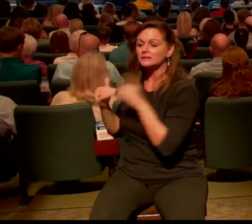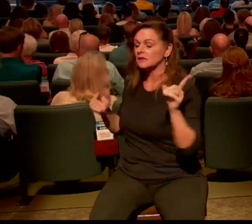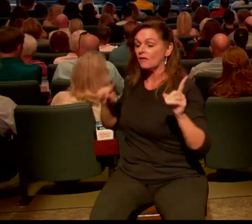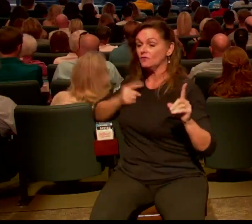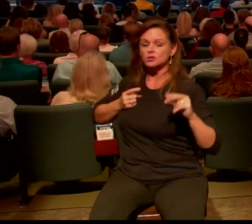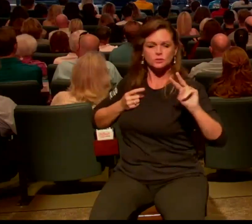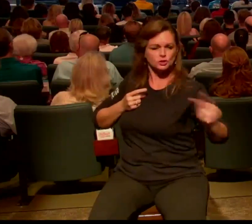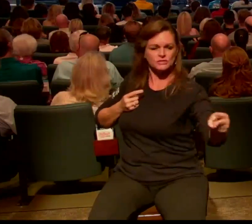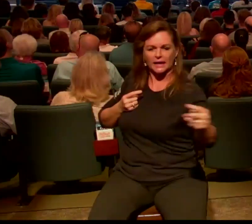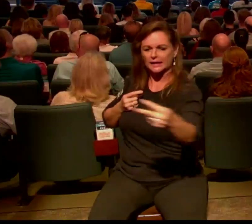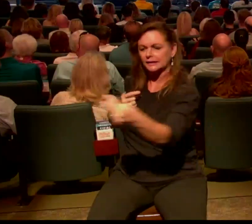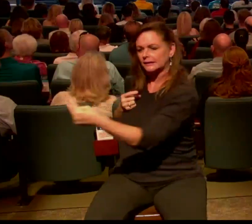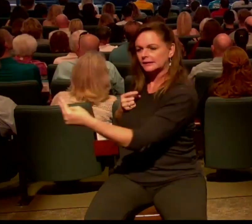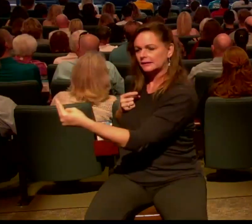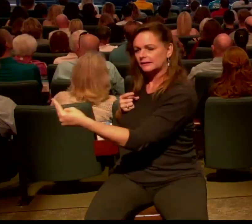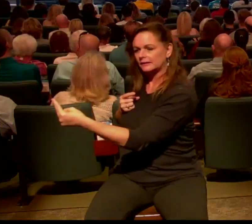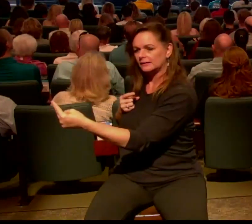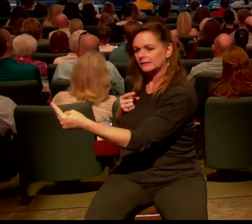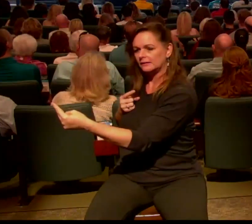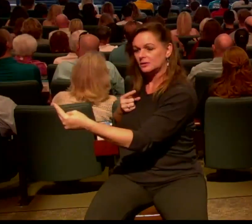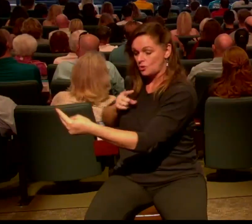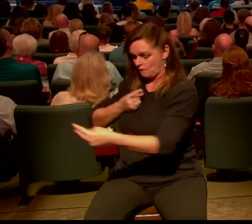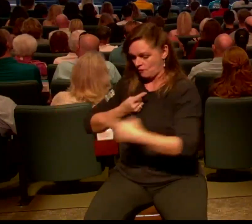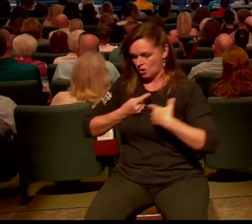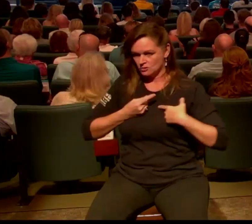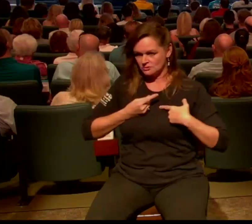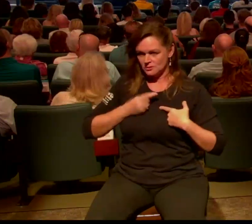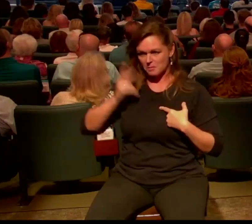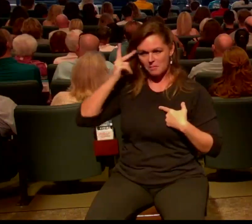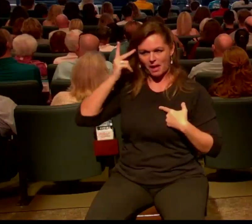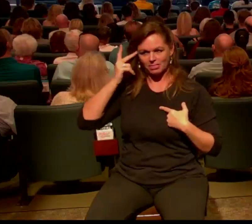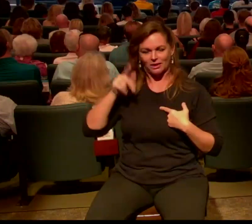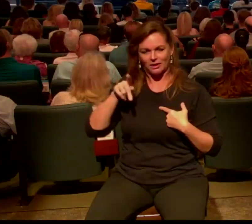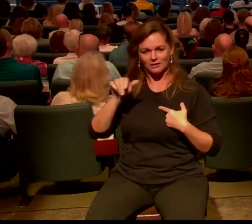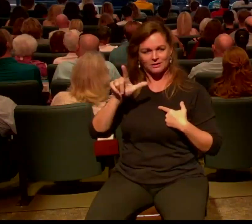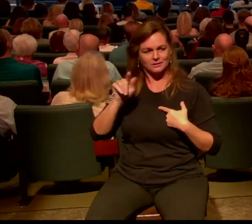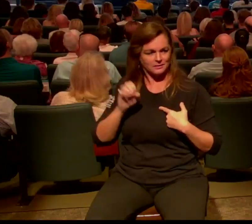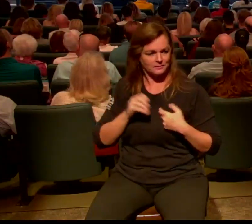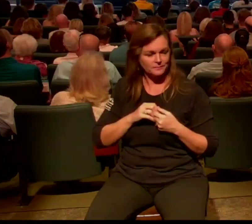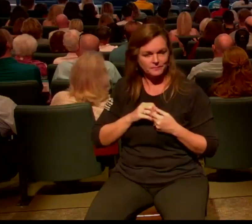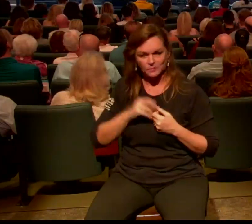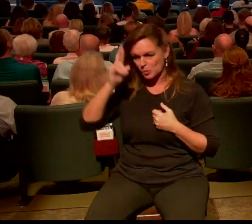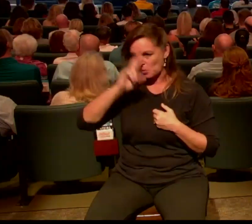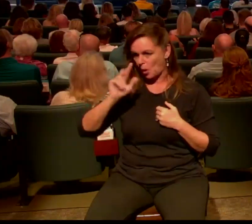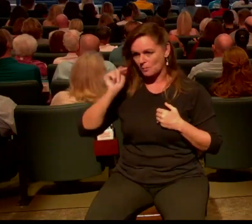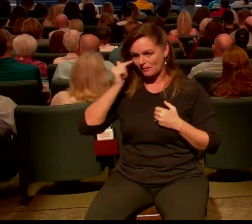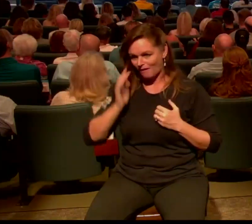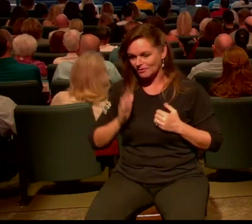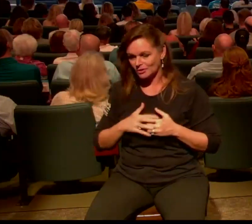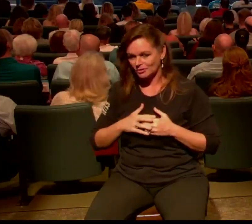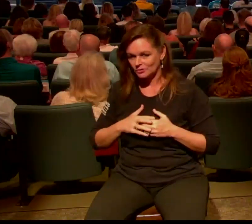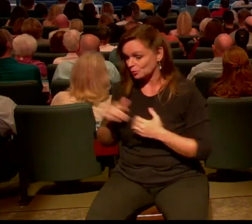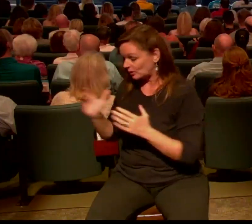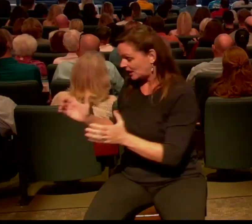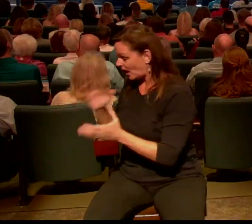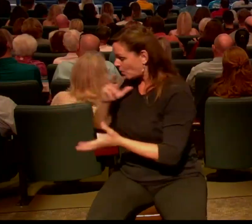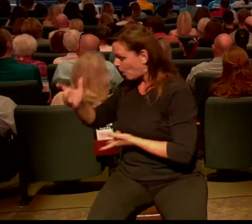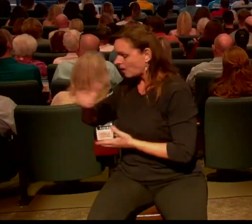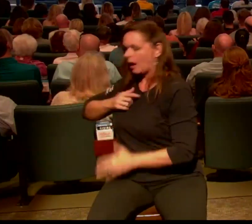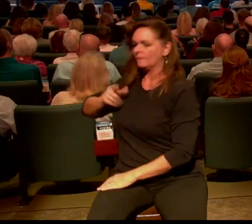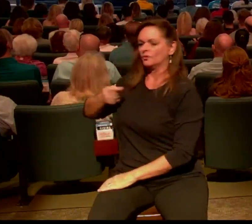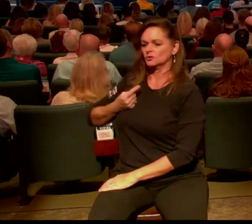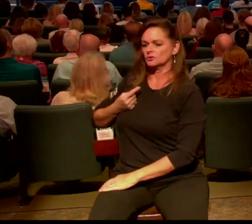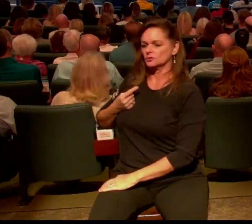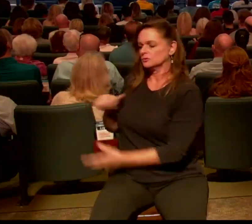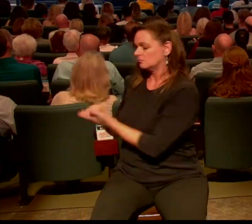control. It's all about him. So you see, Pilate, he picked up the basin of water and he put himself